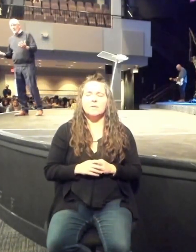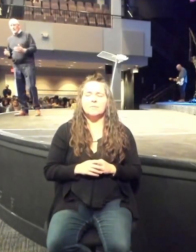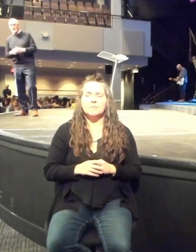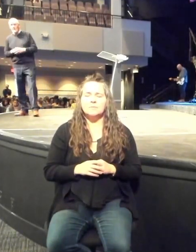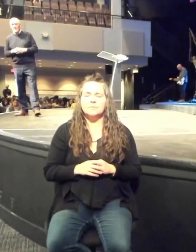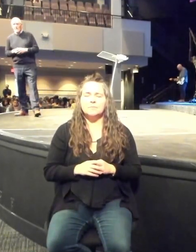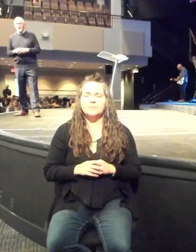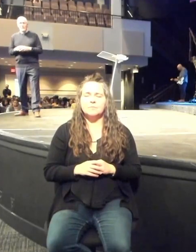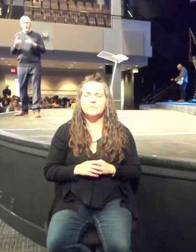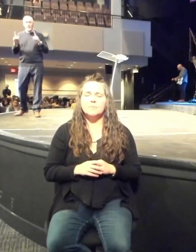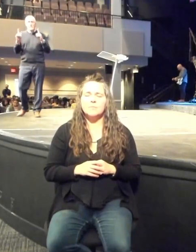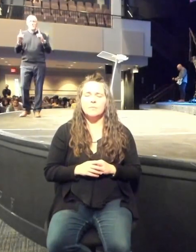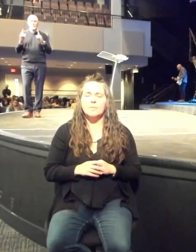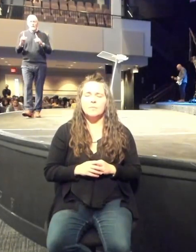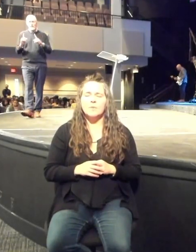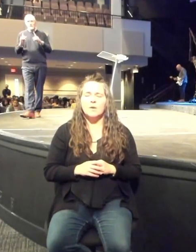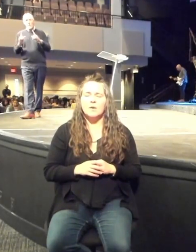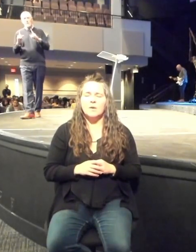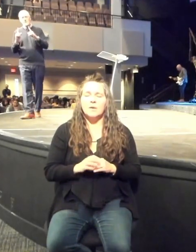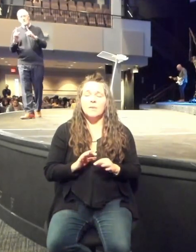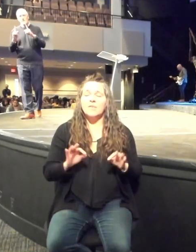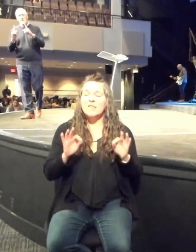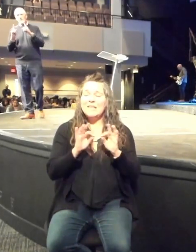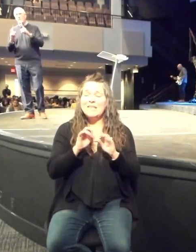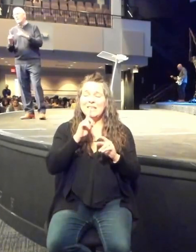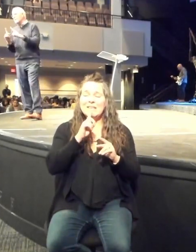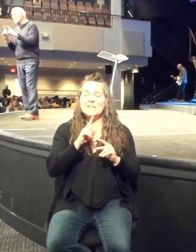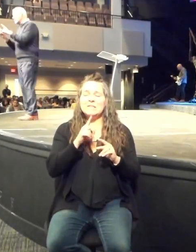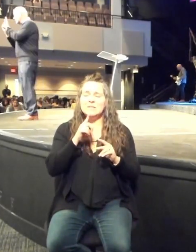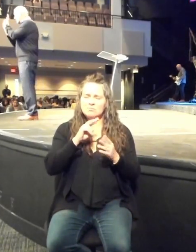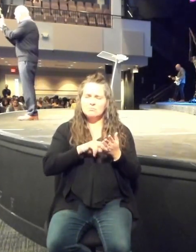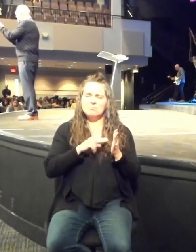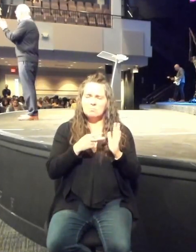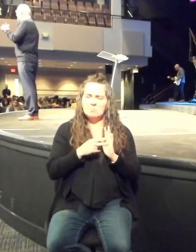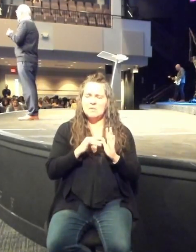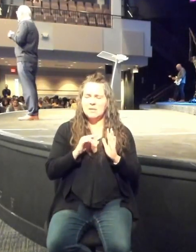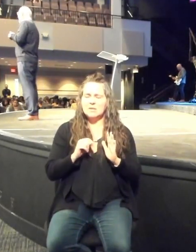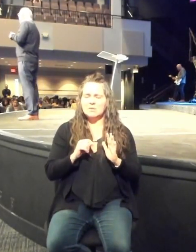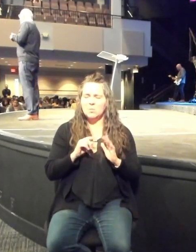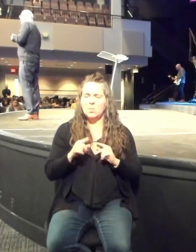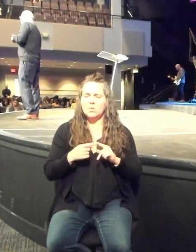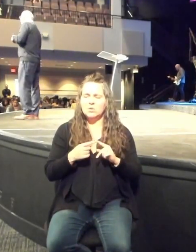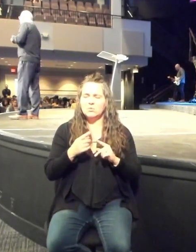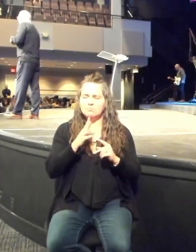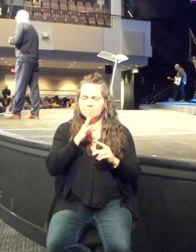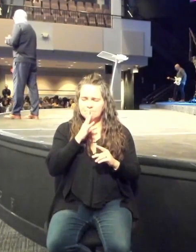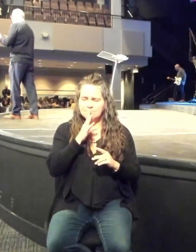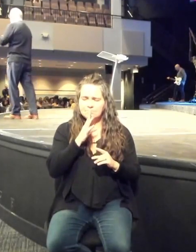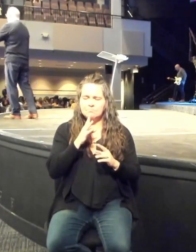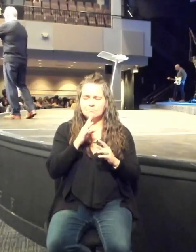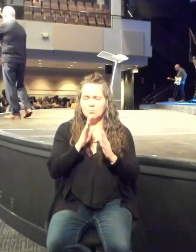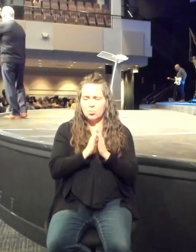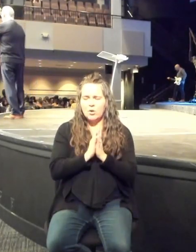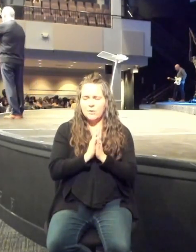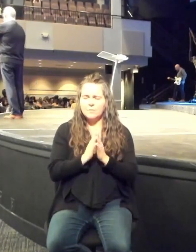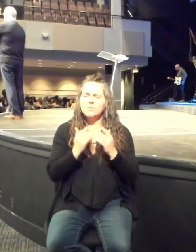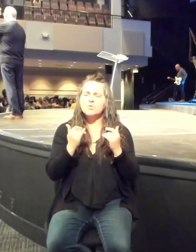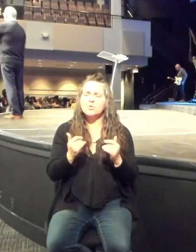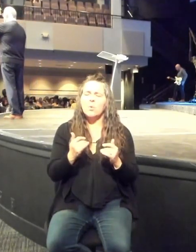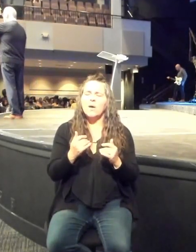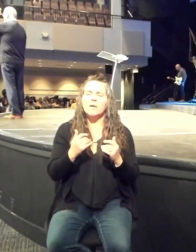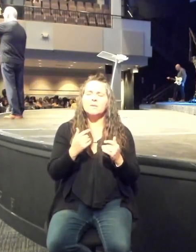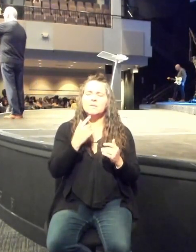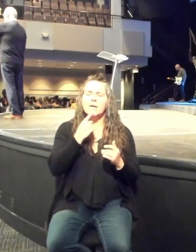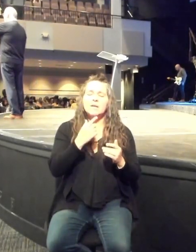you say it. And if you'll pray this prayer sincerely with me, Jesus will come into your life right now. Pray with me right where you are. Say,